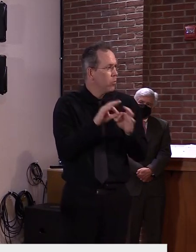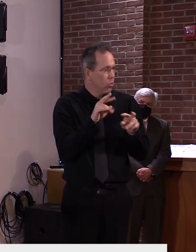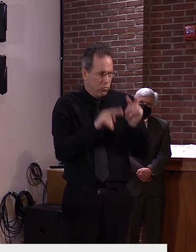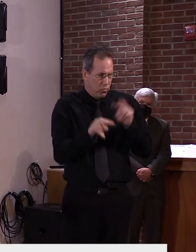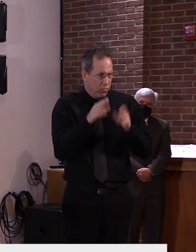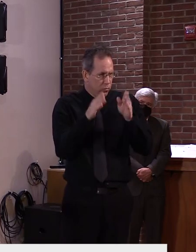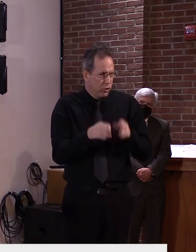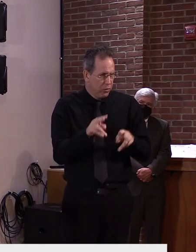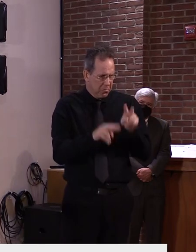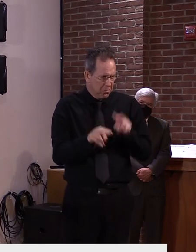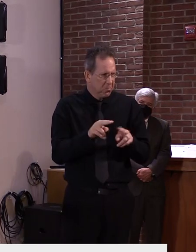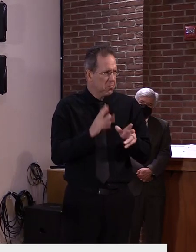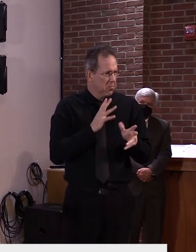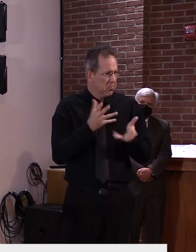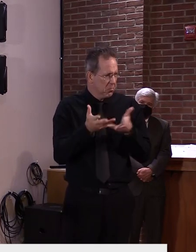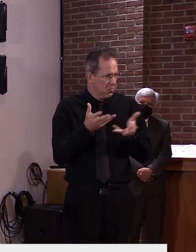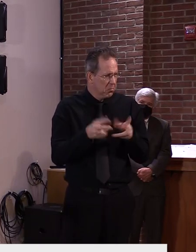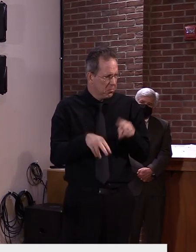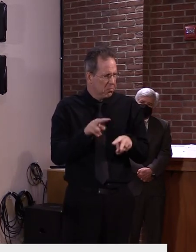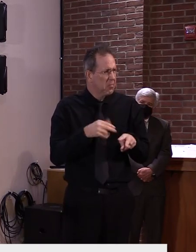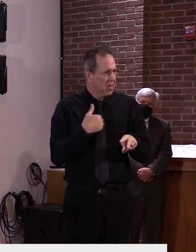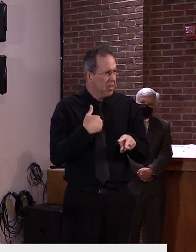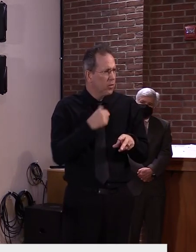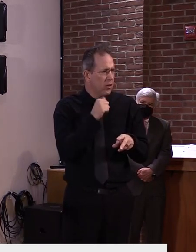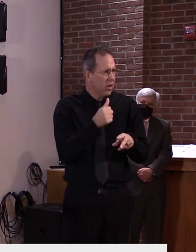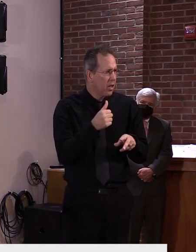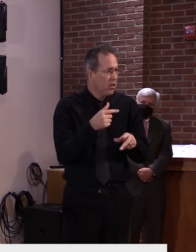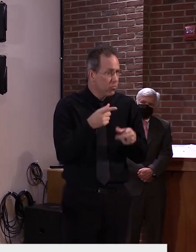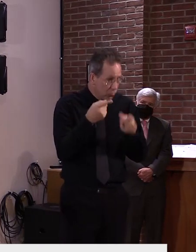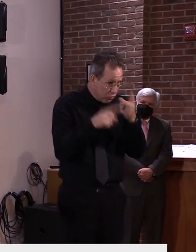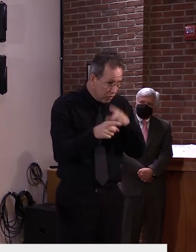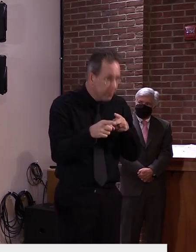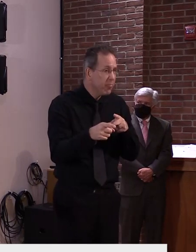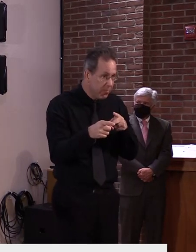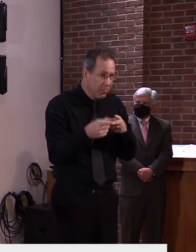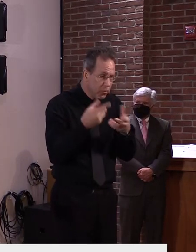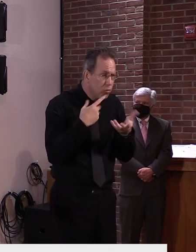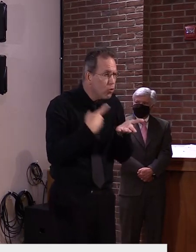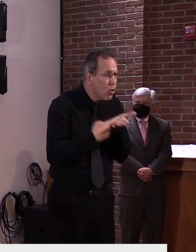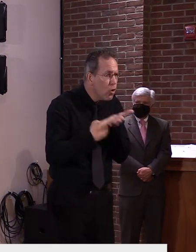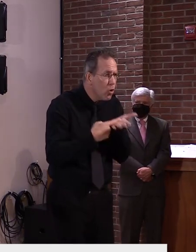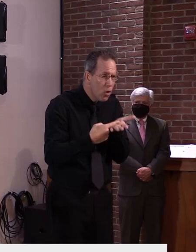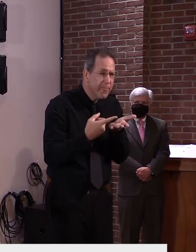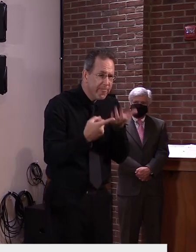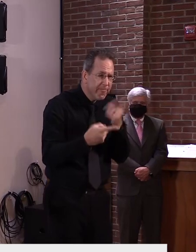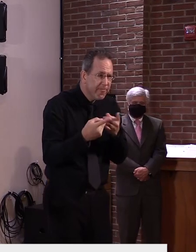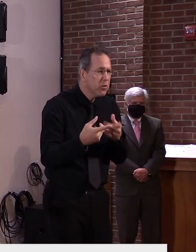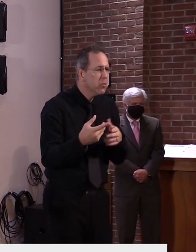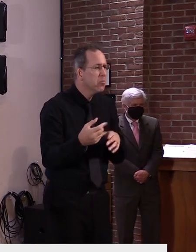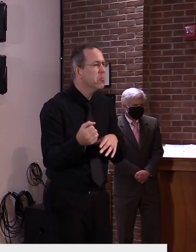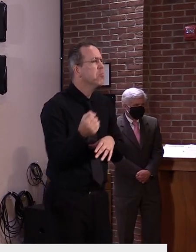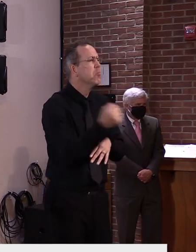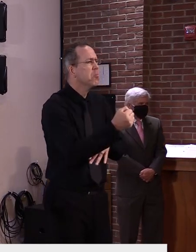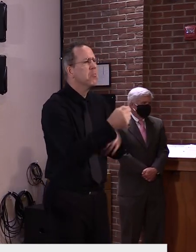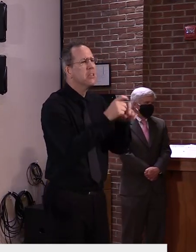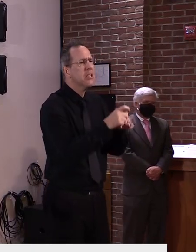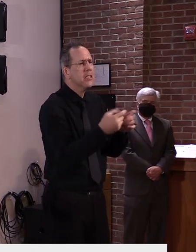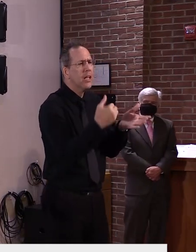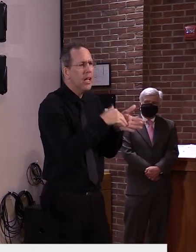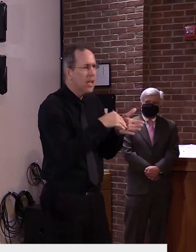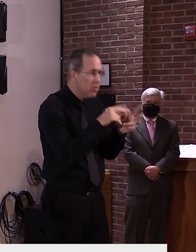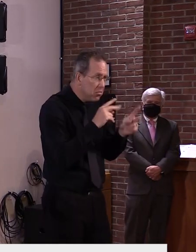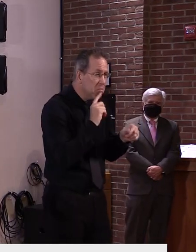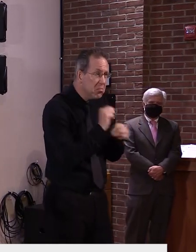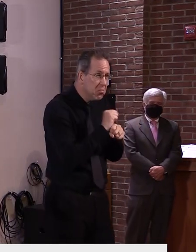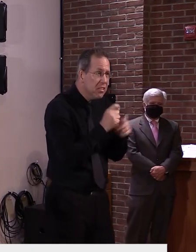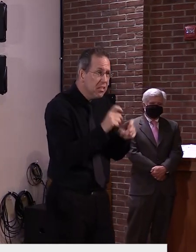to be positive. All right. So we were speaking, one more quick follow-up, I promise, this is it. You were speaking only if